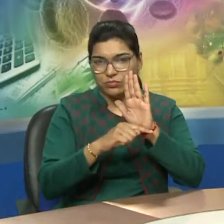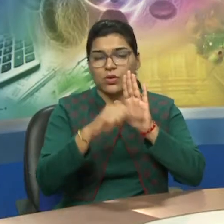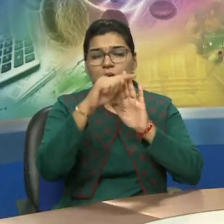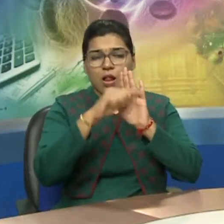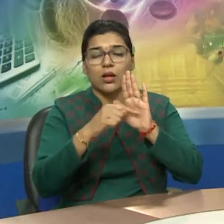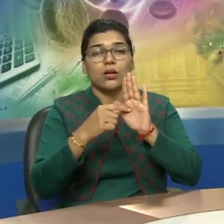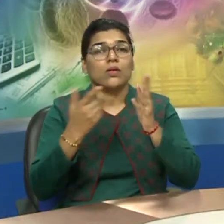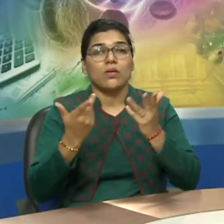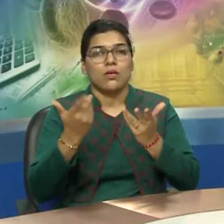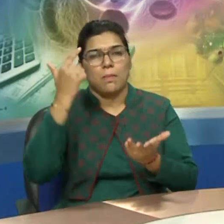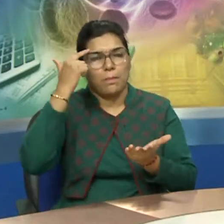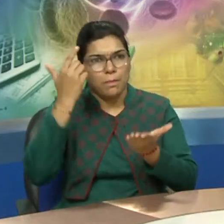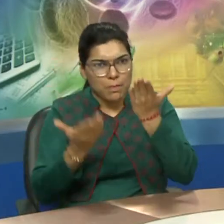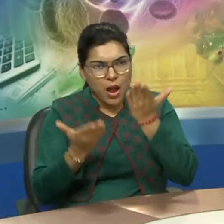This word is ethics.